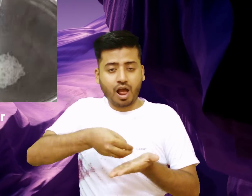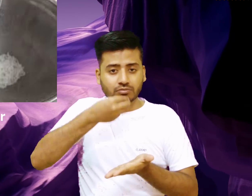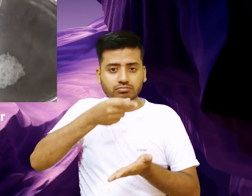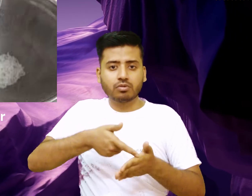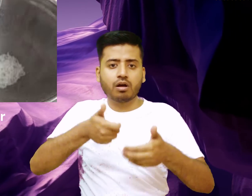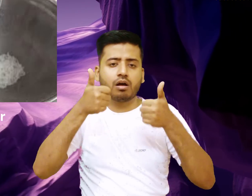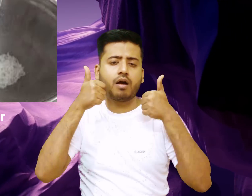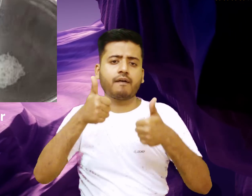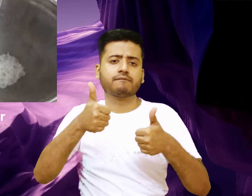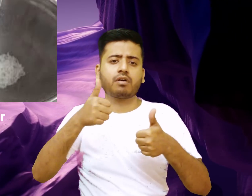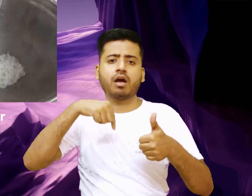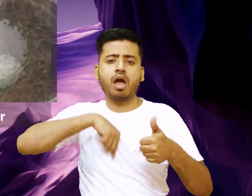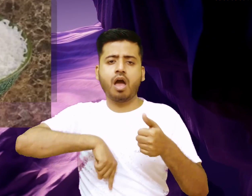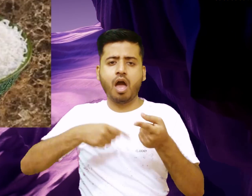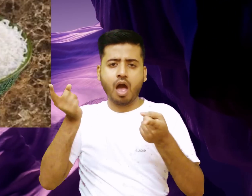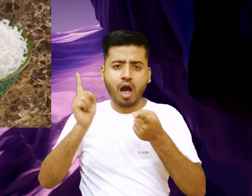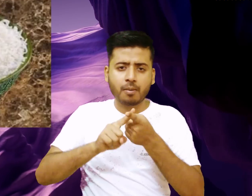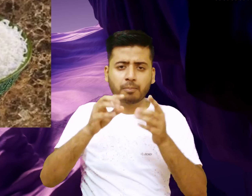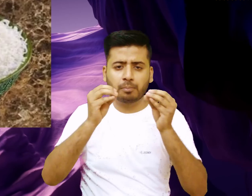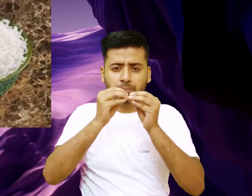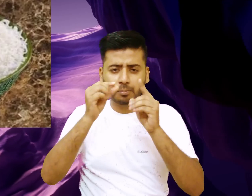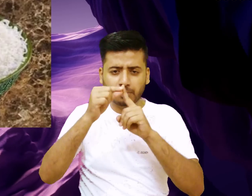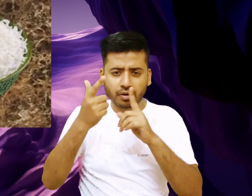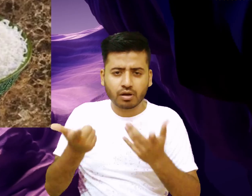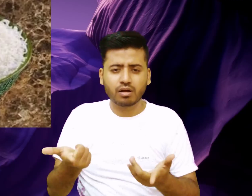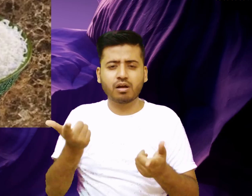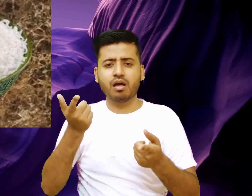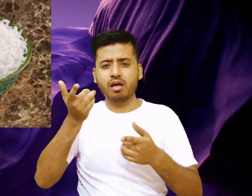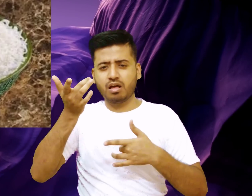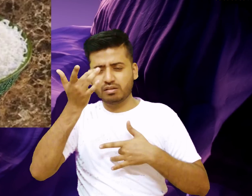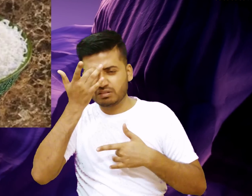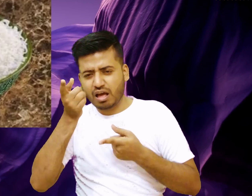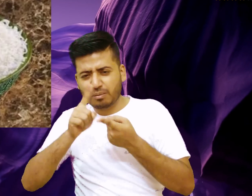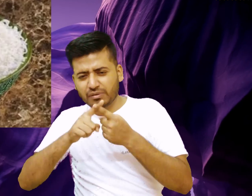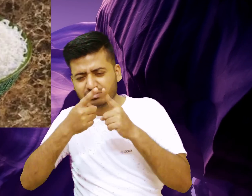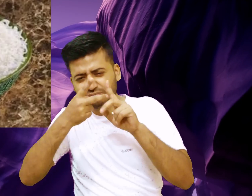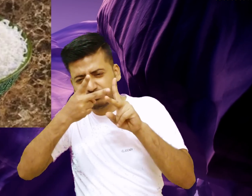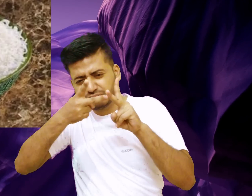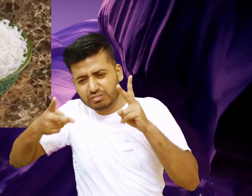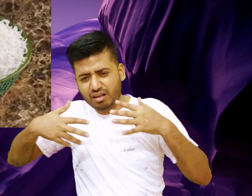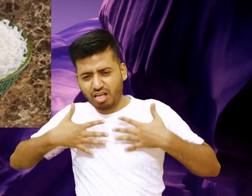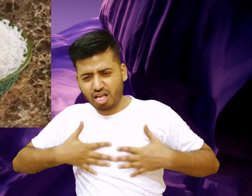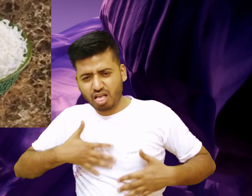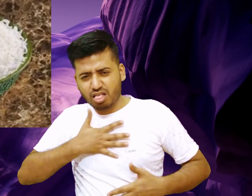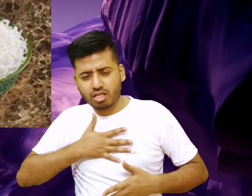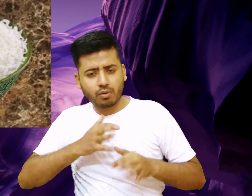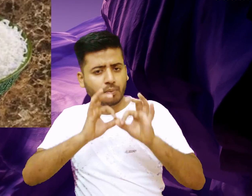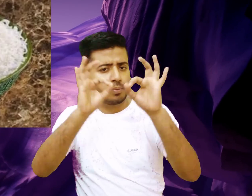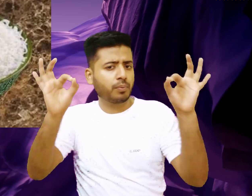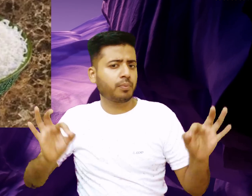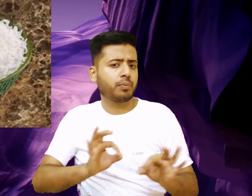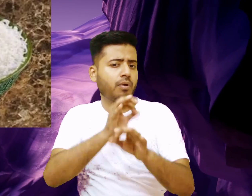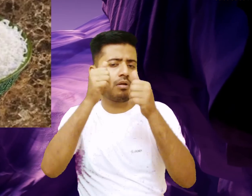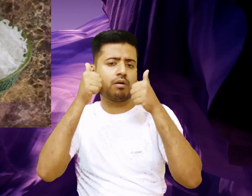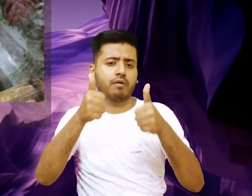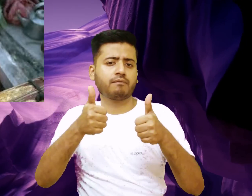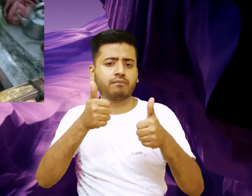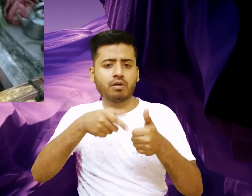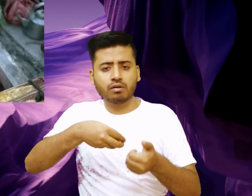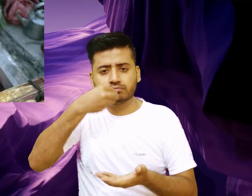sugar. Rice and blood pressure. Some studies suggest that regular consumption of white rice may be linked to an increased risk of